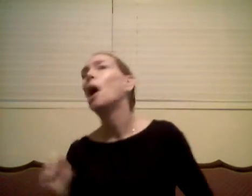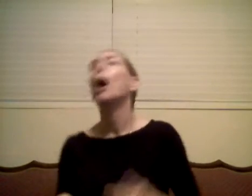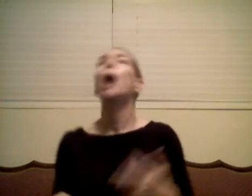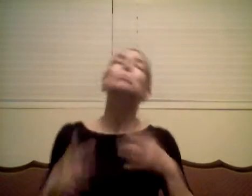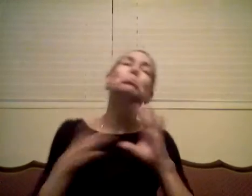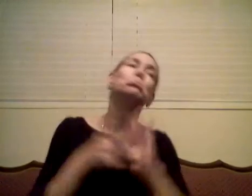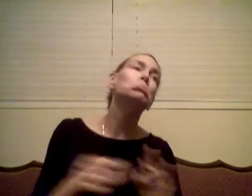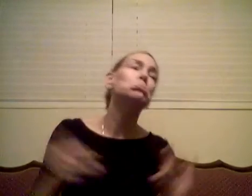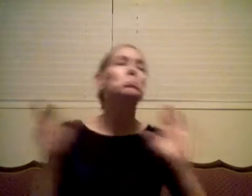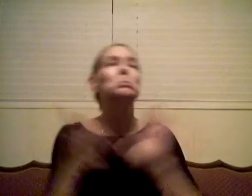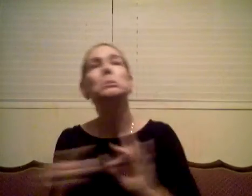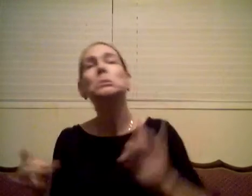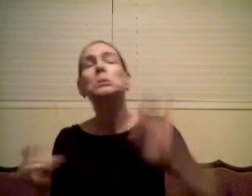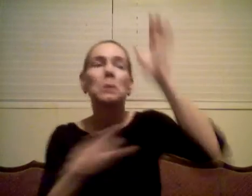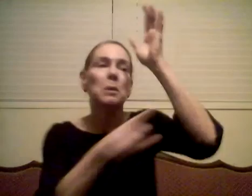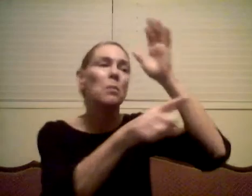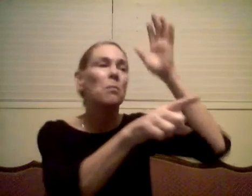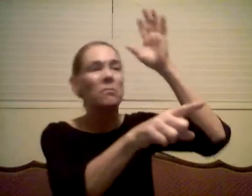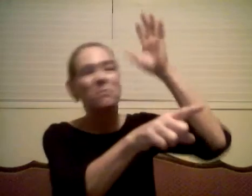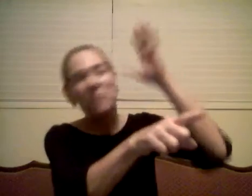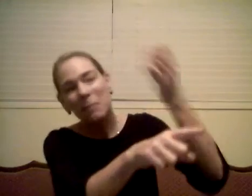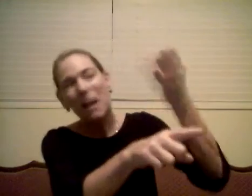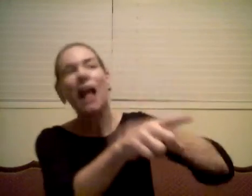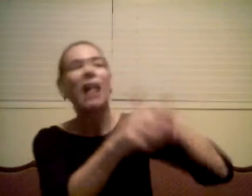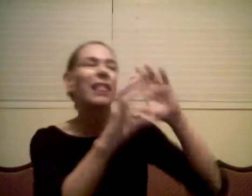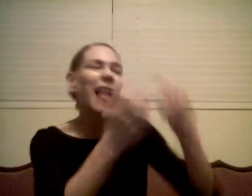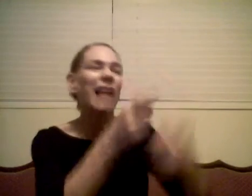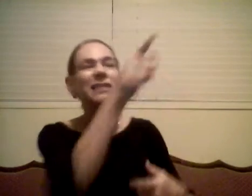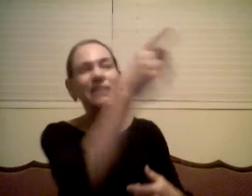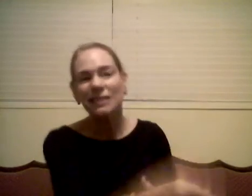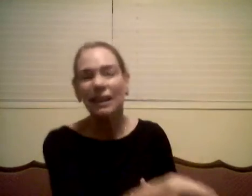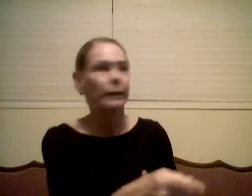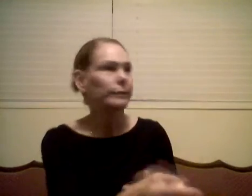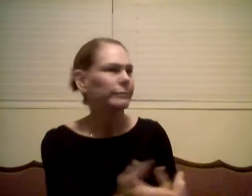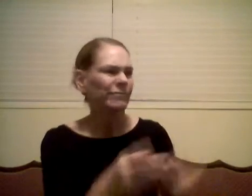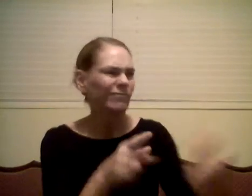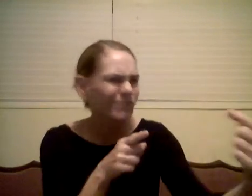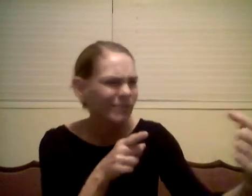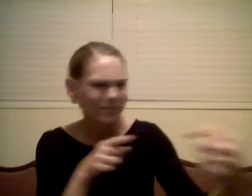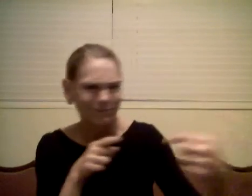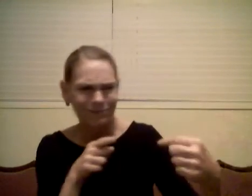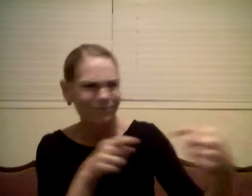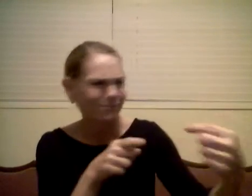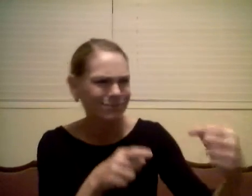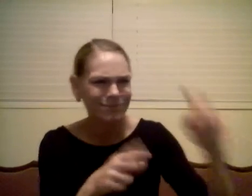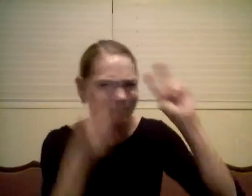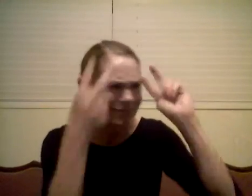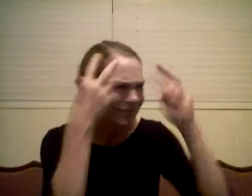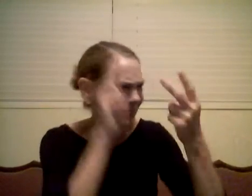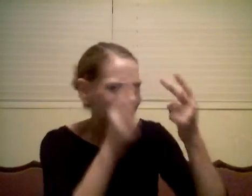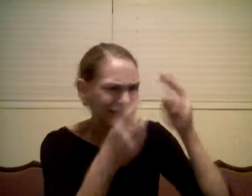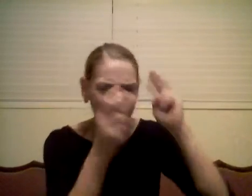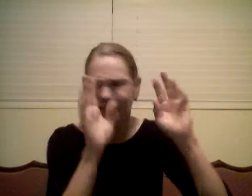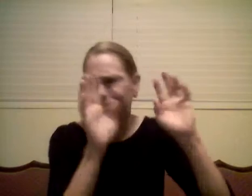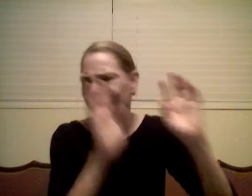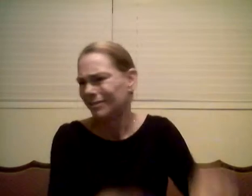this guy in my class and he was really hard to talk to or work with because he was always mumbling and stumbling and it was just really difficult,